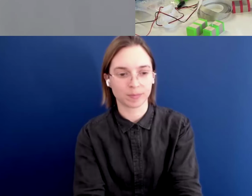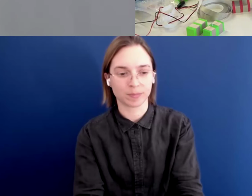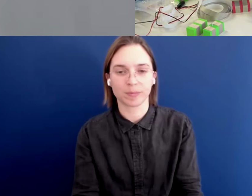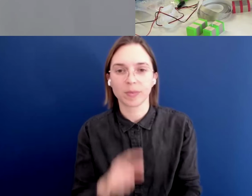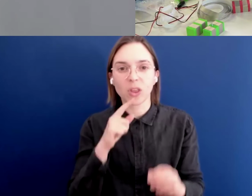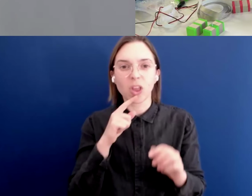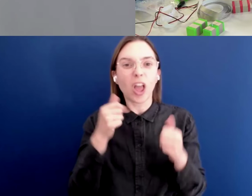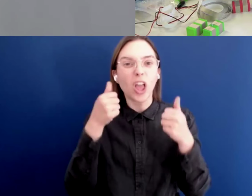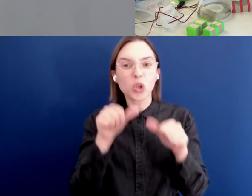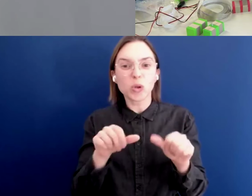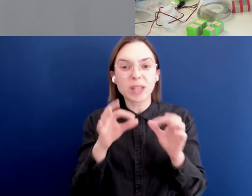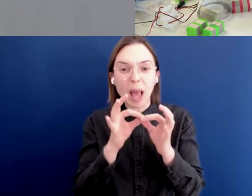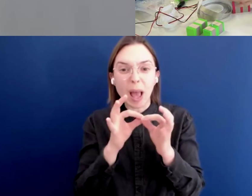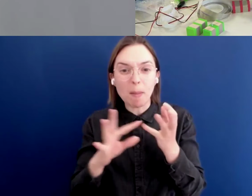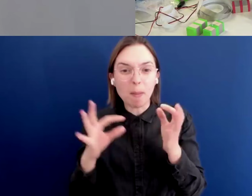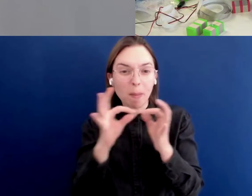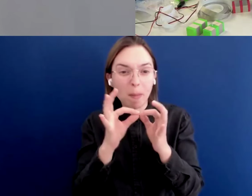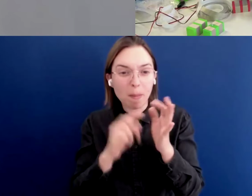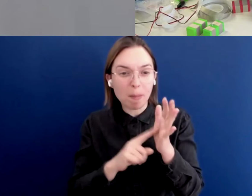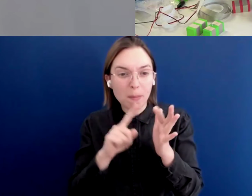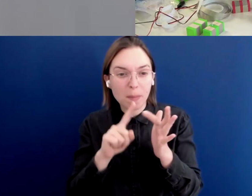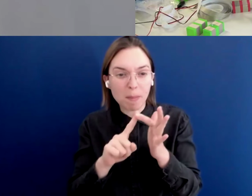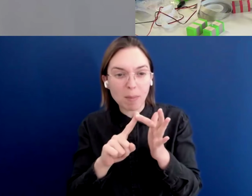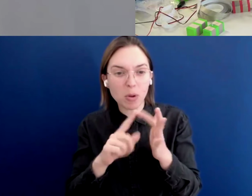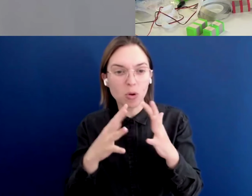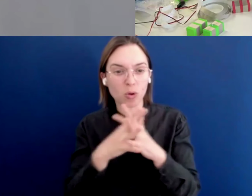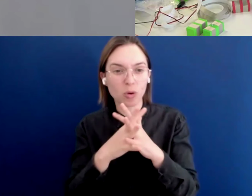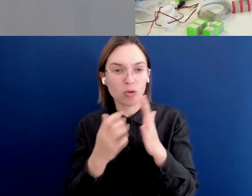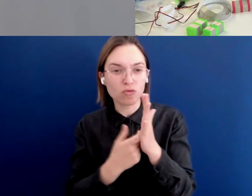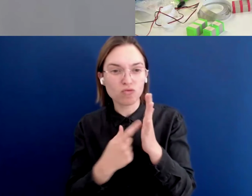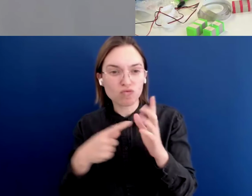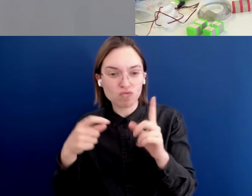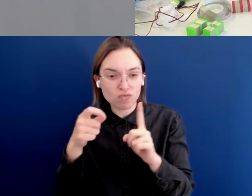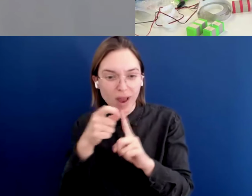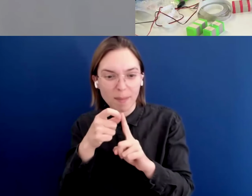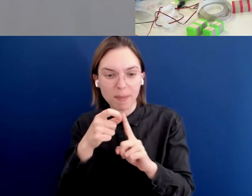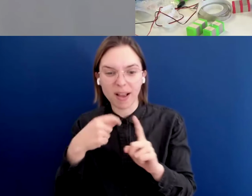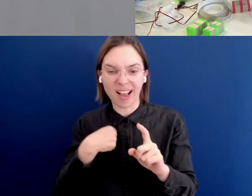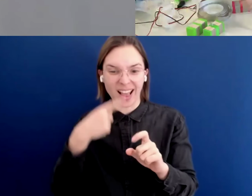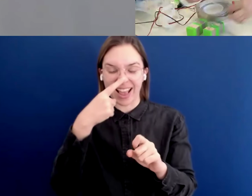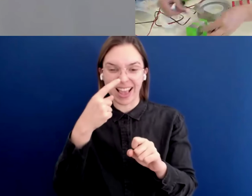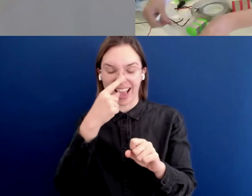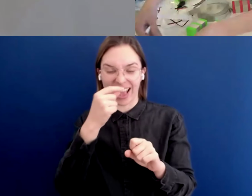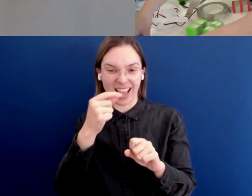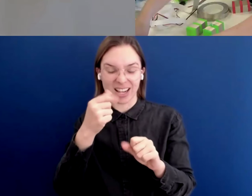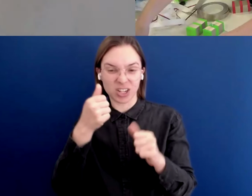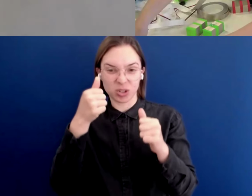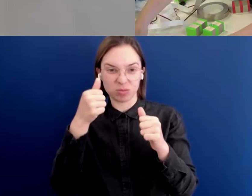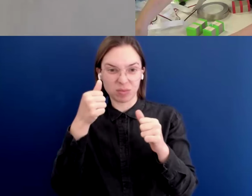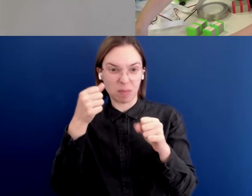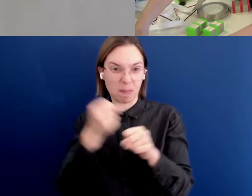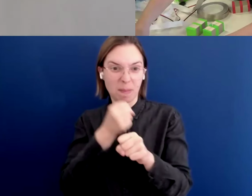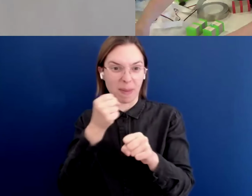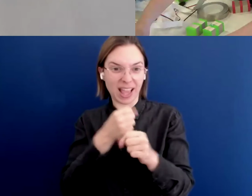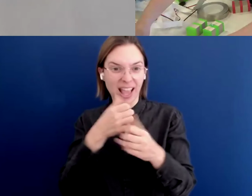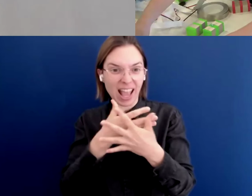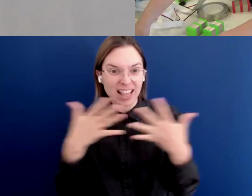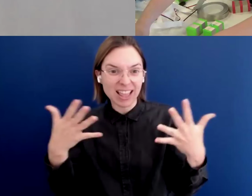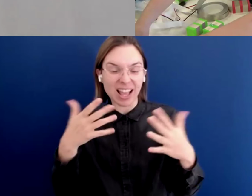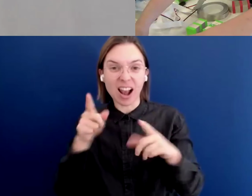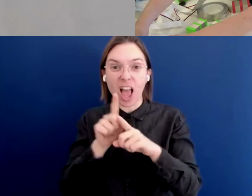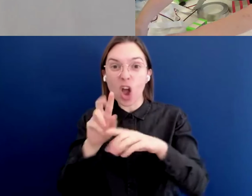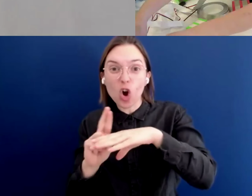bracelet, a spaceship, anything, you know. I'm going to send Josh for some,